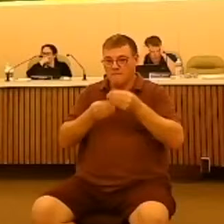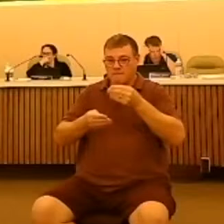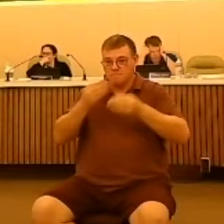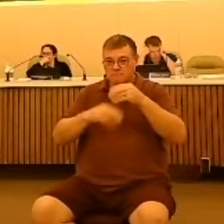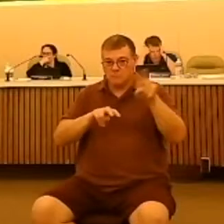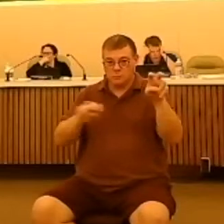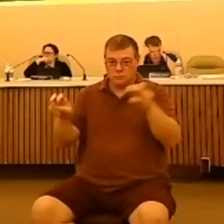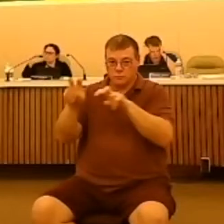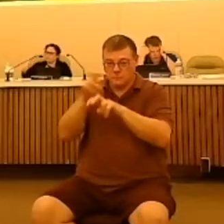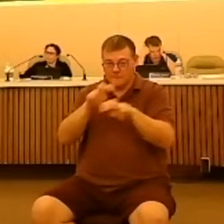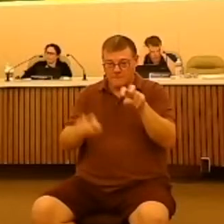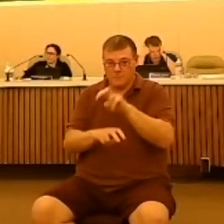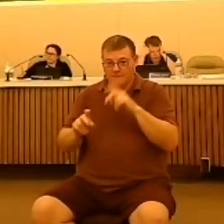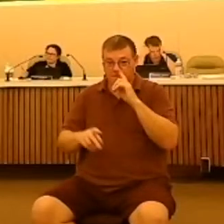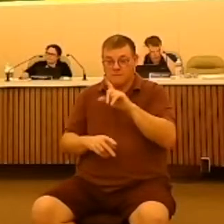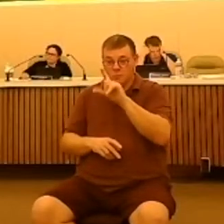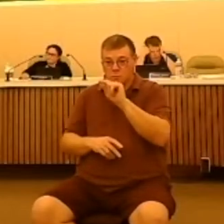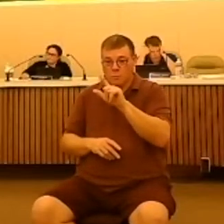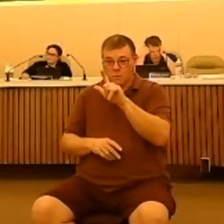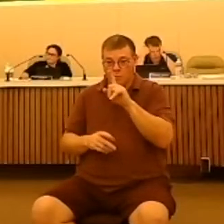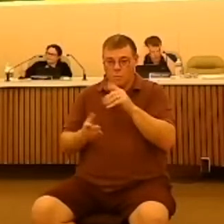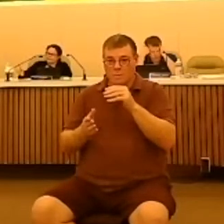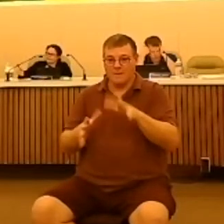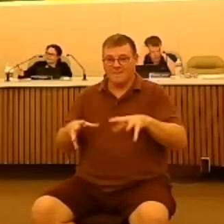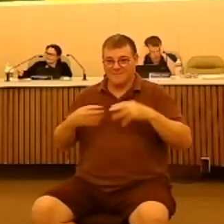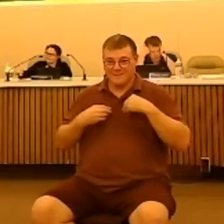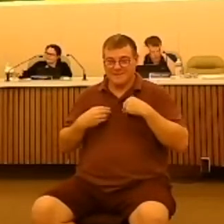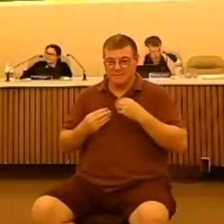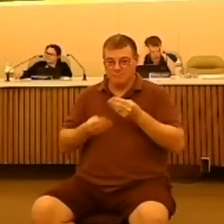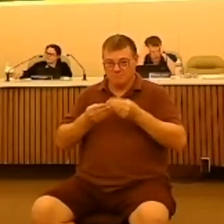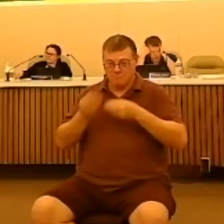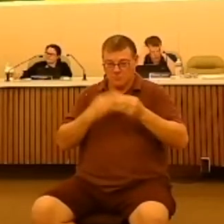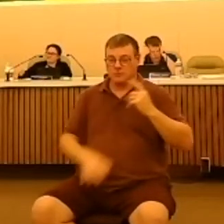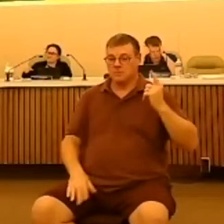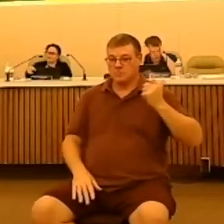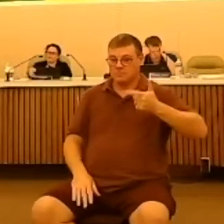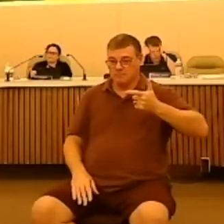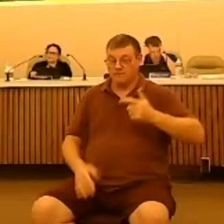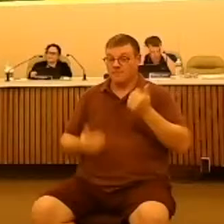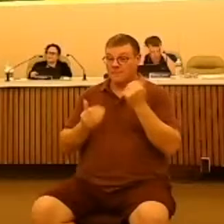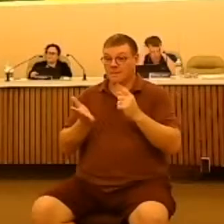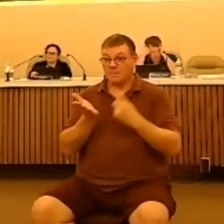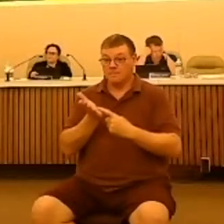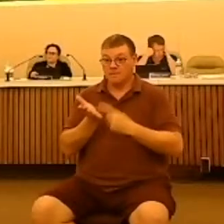per the 2021 adopted budget. Second. Any discussion?